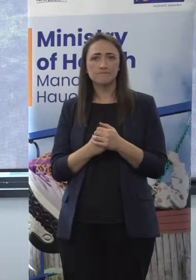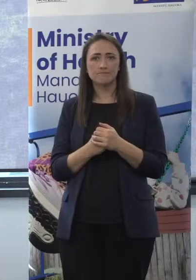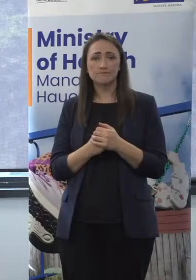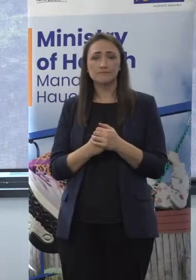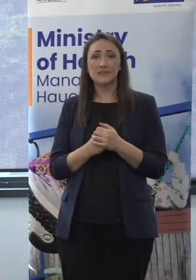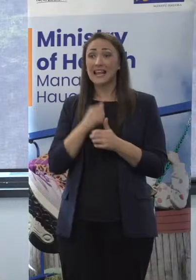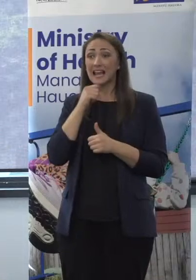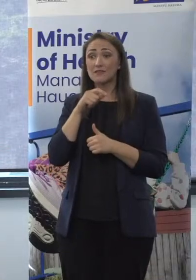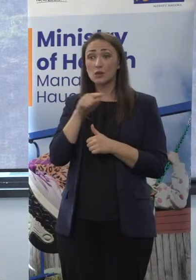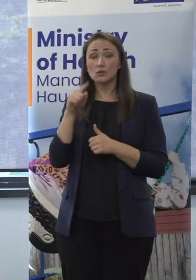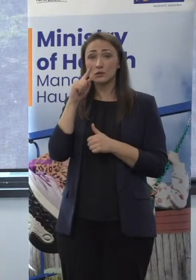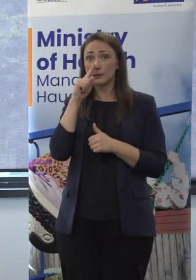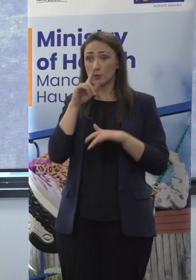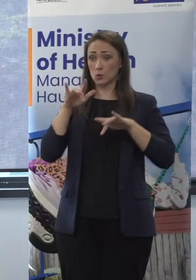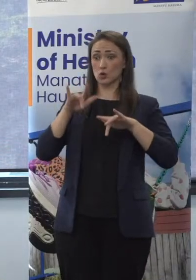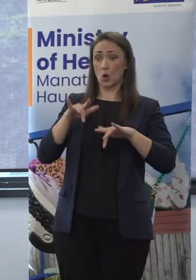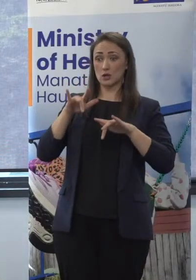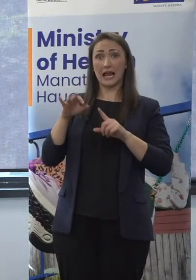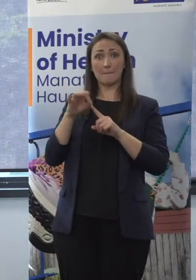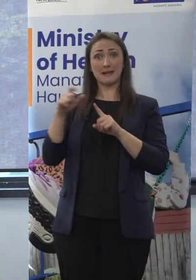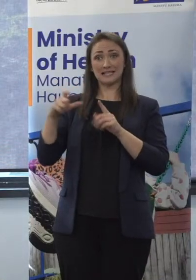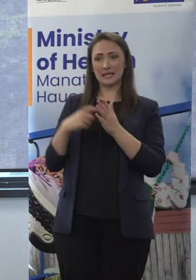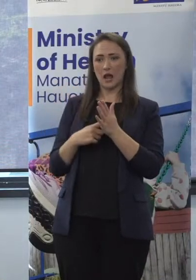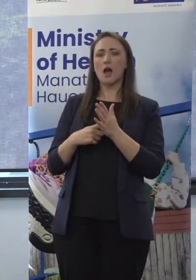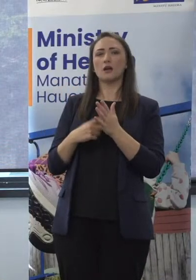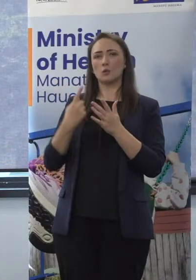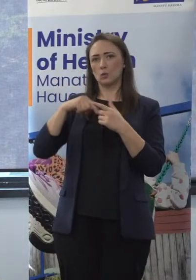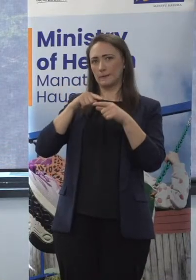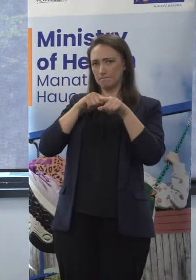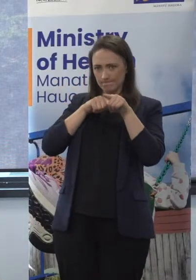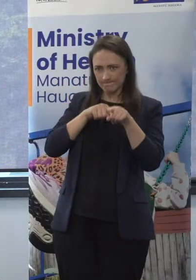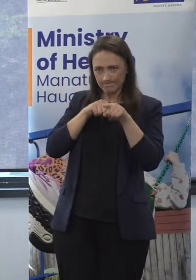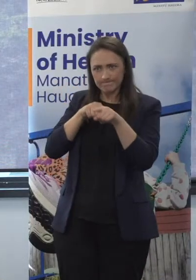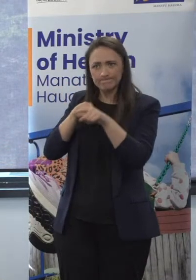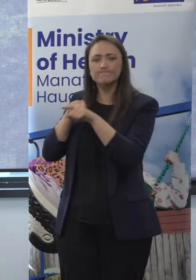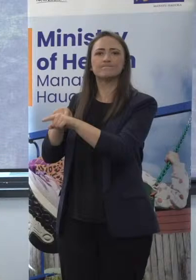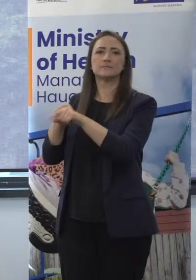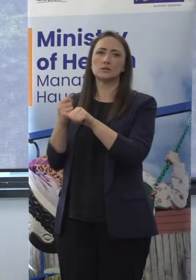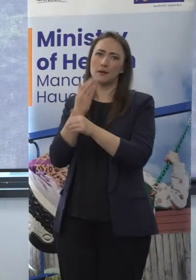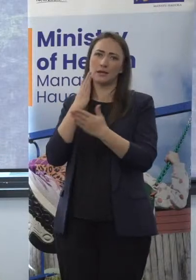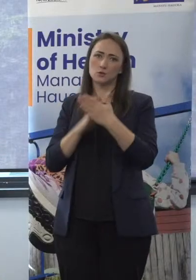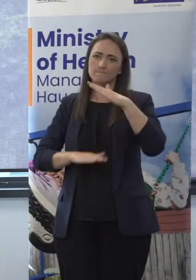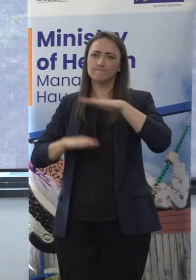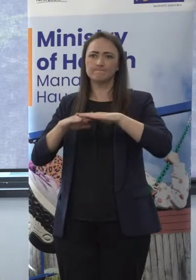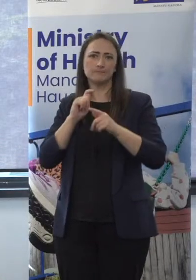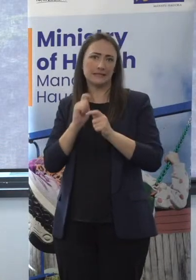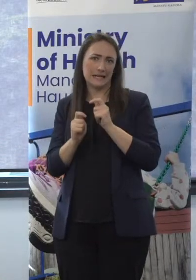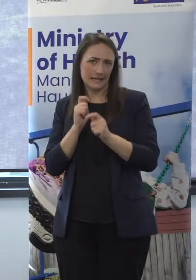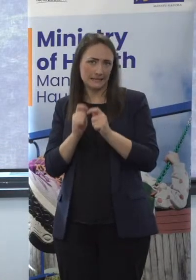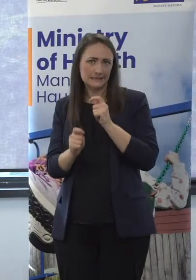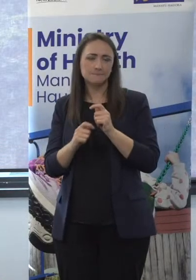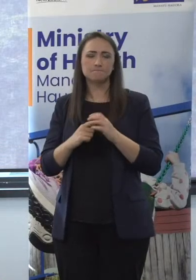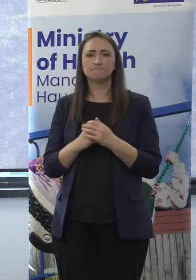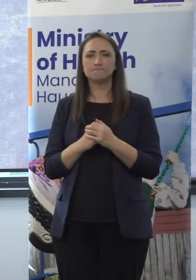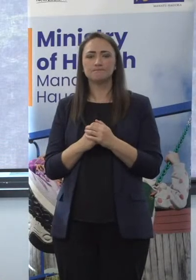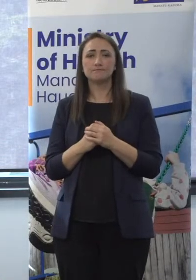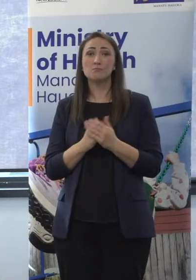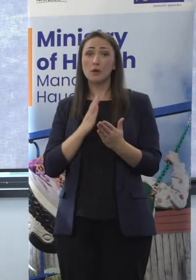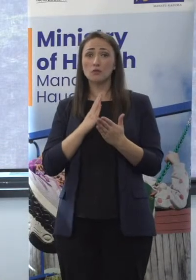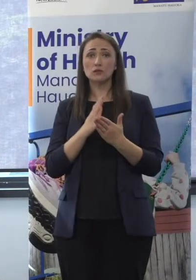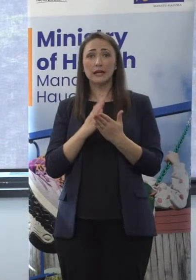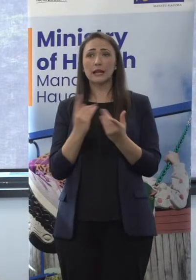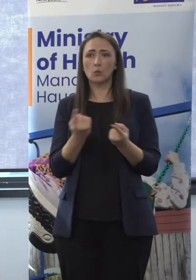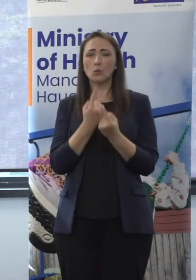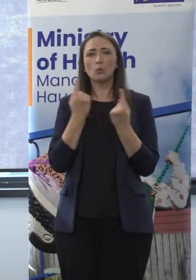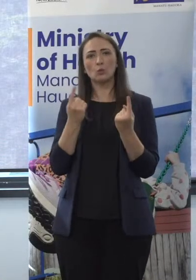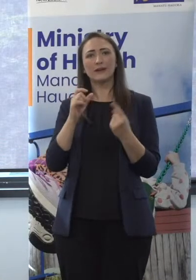in person. We have seen an improved uptake as a result of this process. Overall, we will continue to use a high-trust approach,